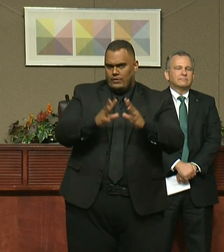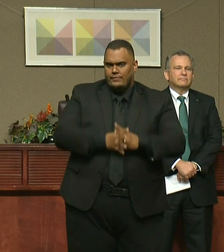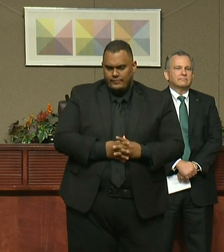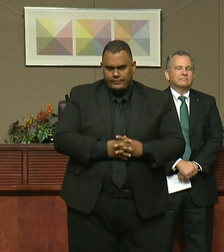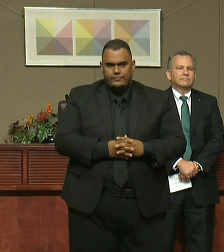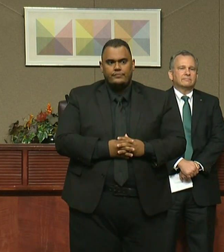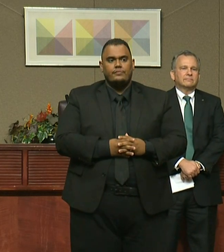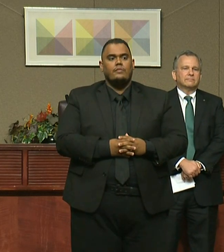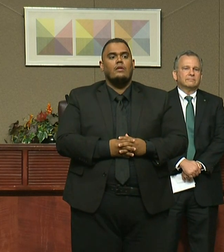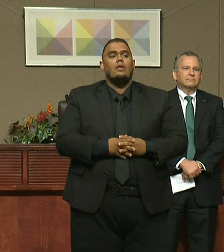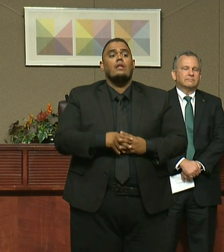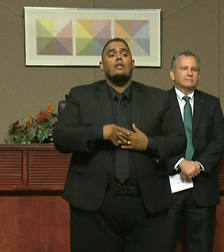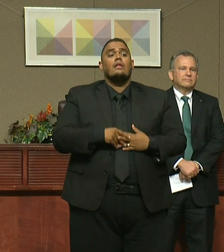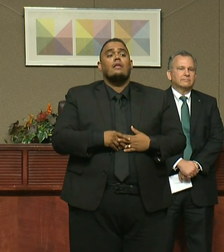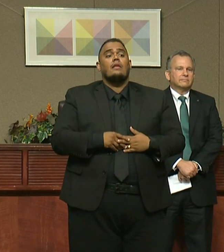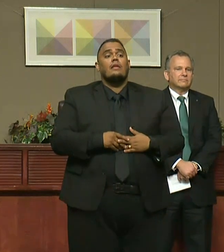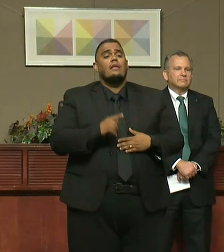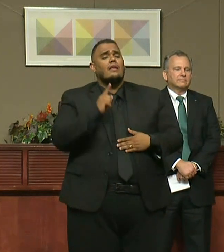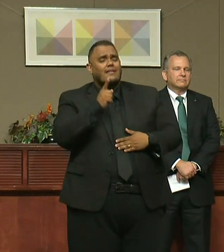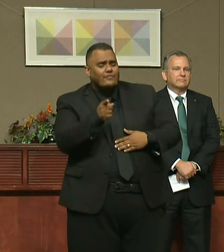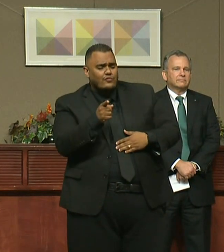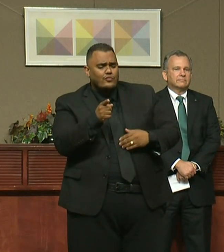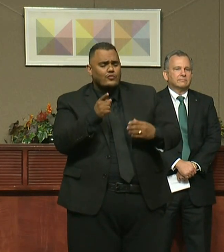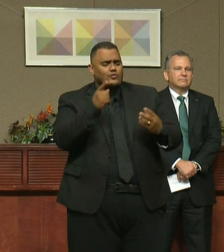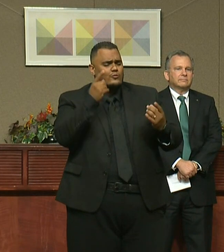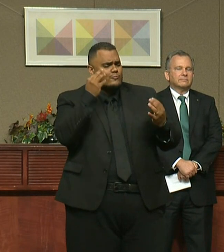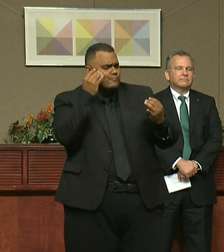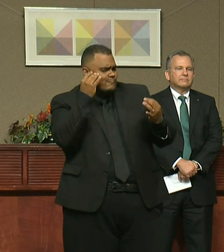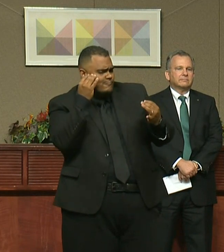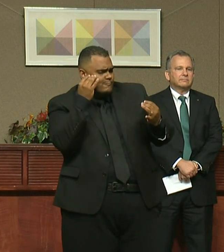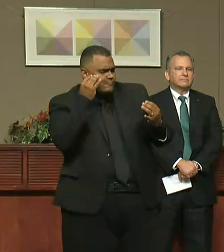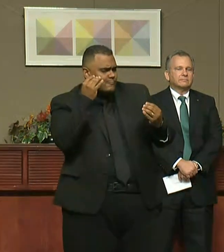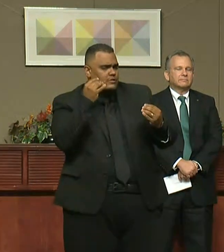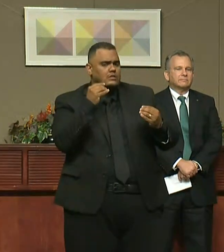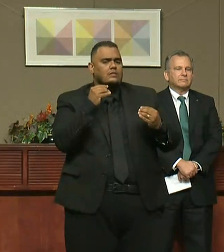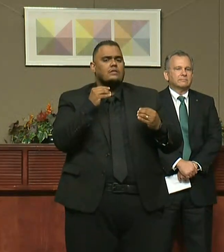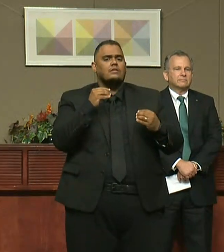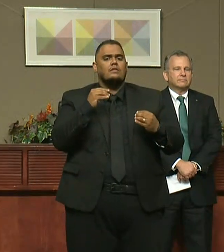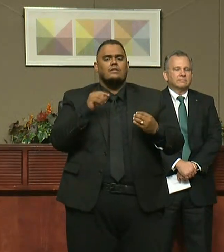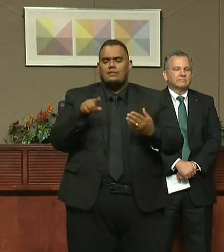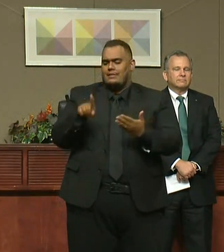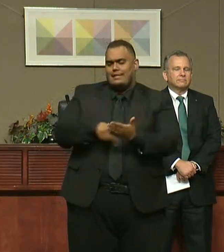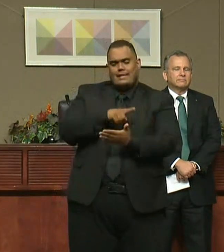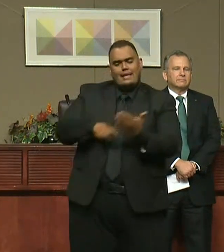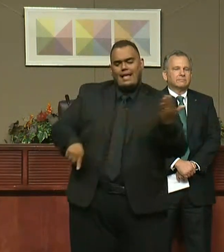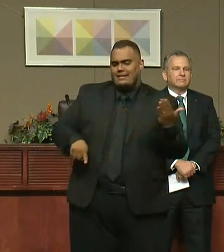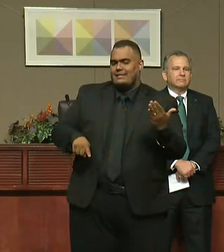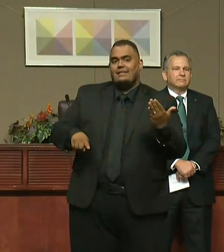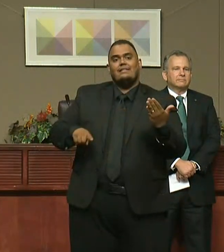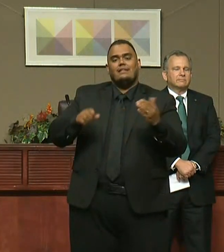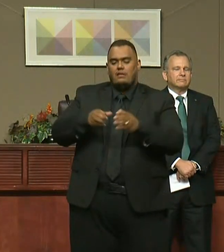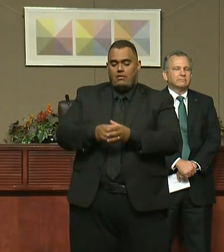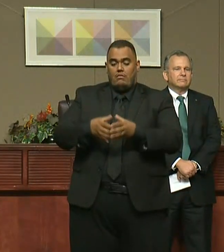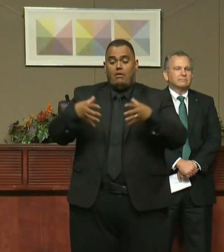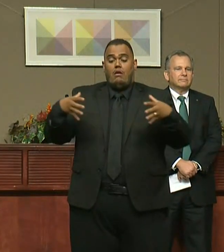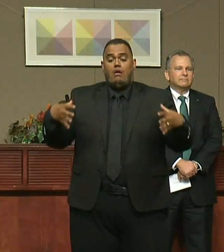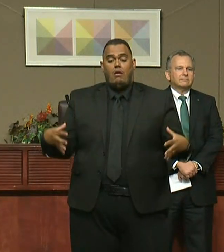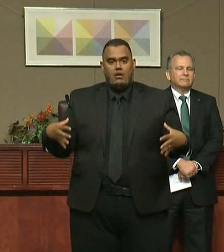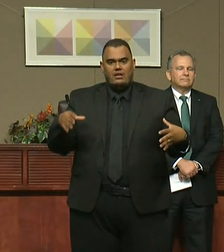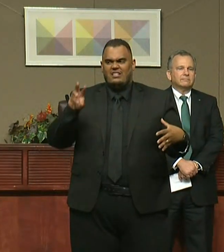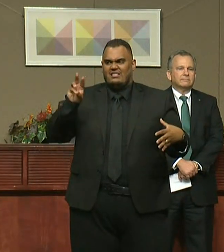Have you given any thought to perhaps just canceling the expansion, the $605